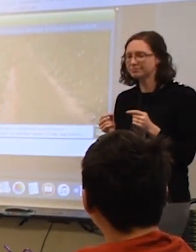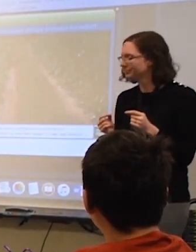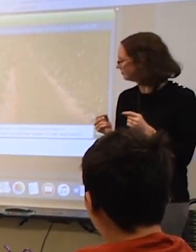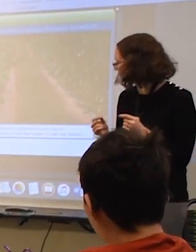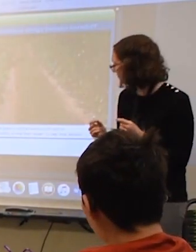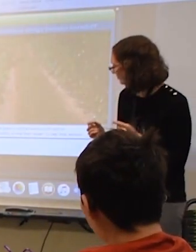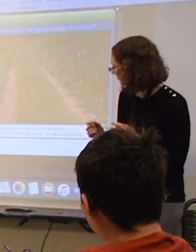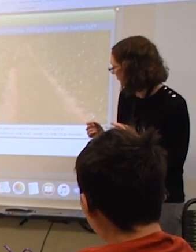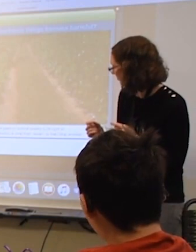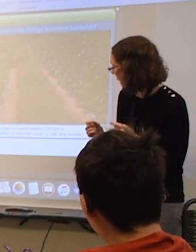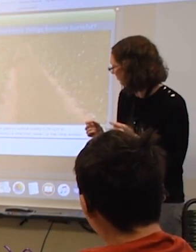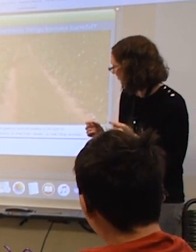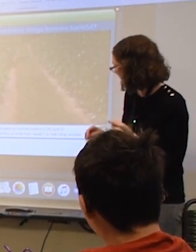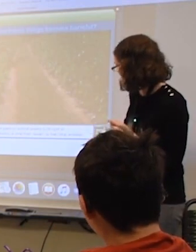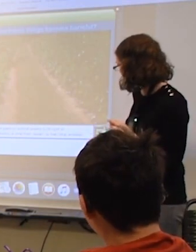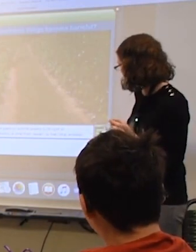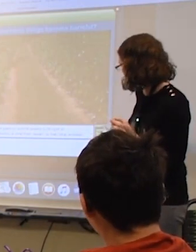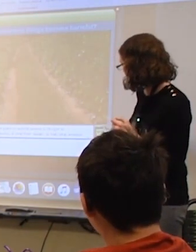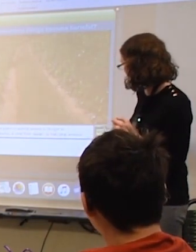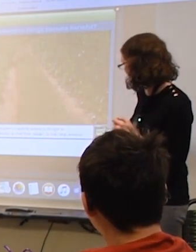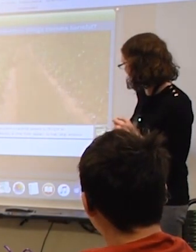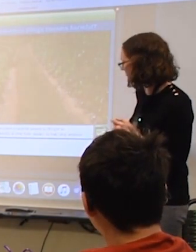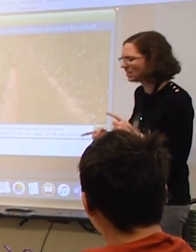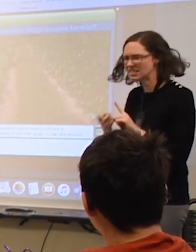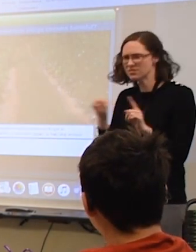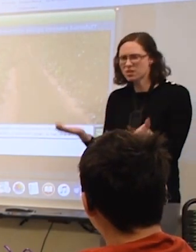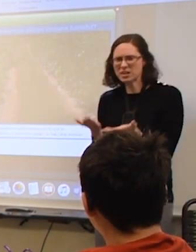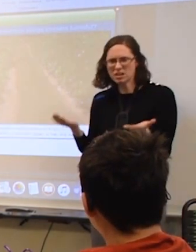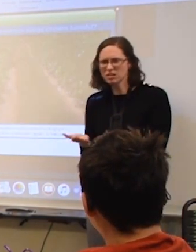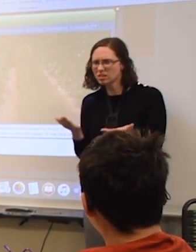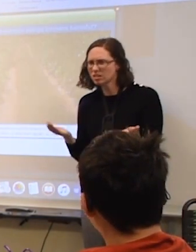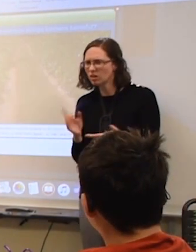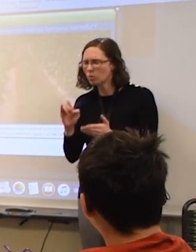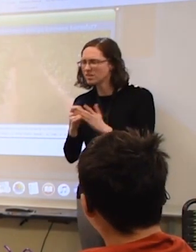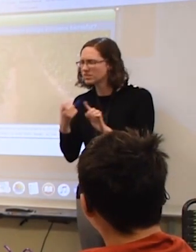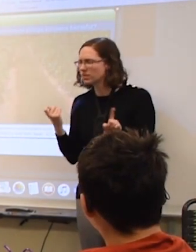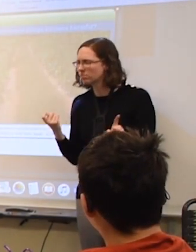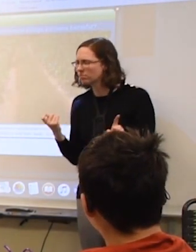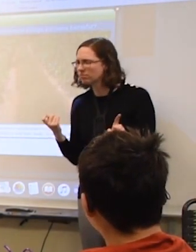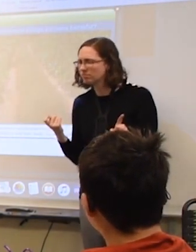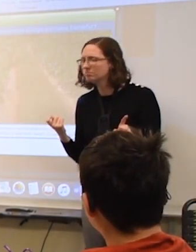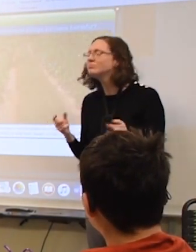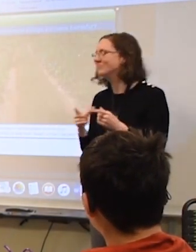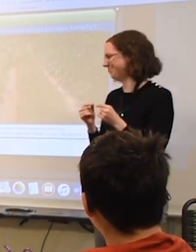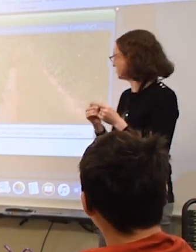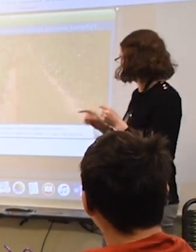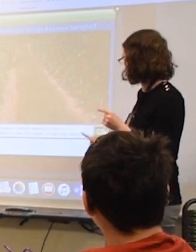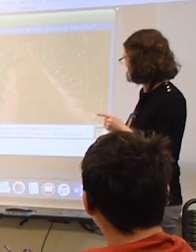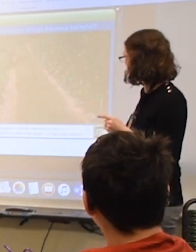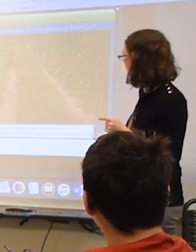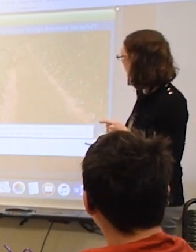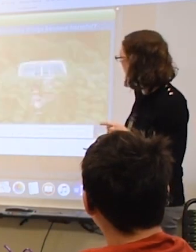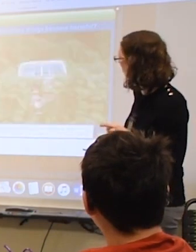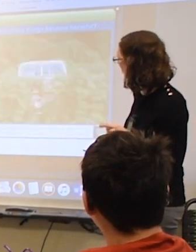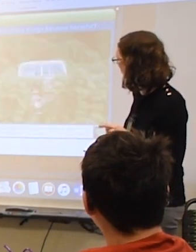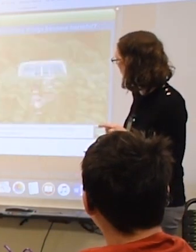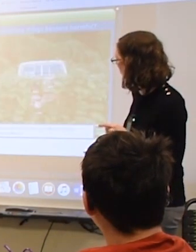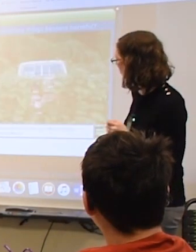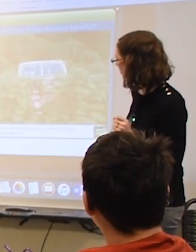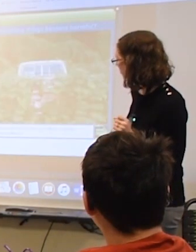Considerations and Strategies for Developing Spoken Language and Literacy Skills, the authors found that sign did not